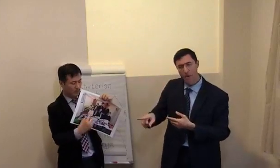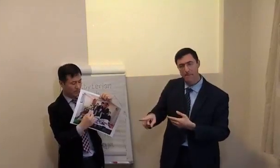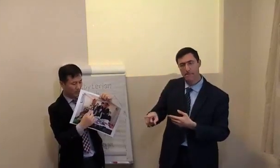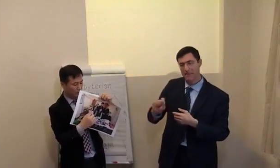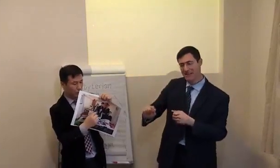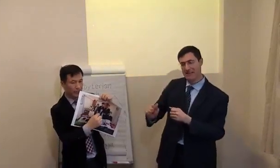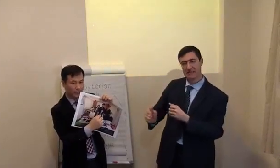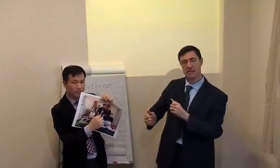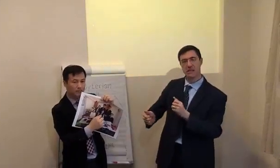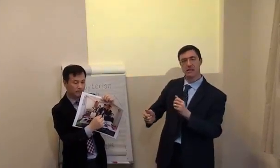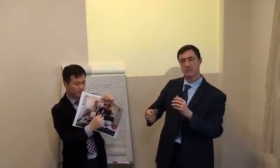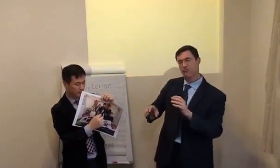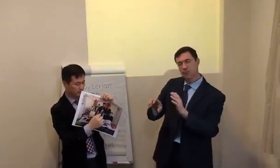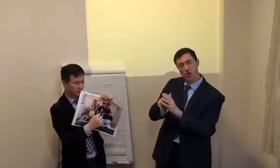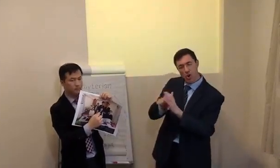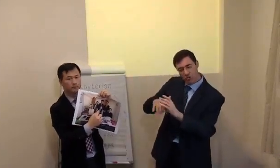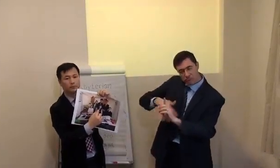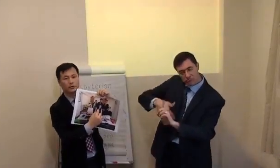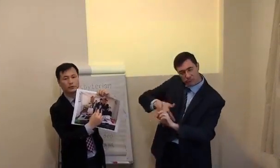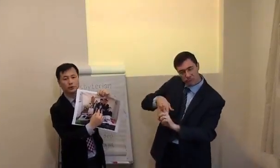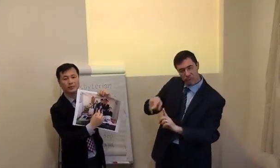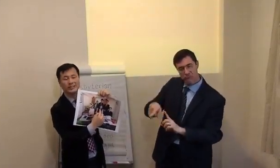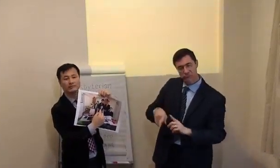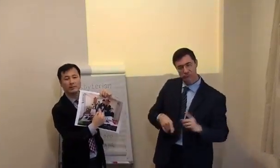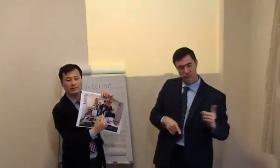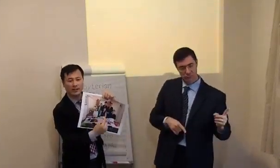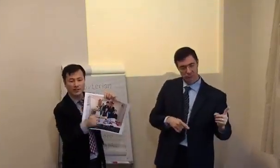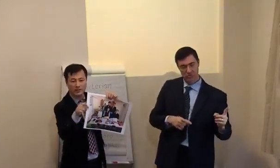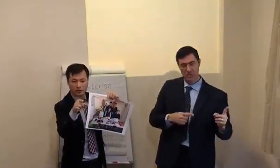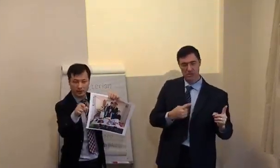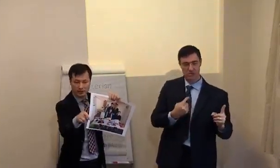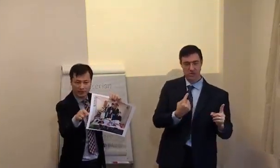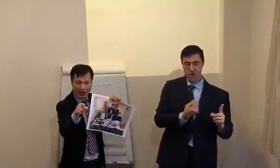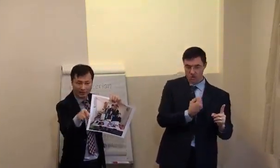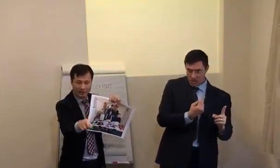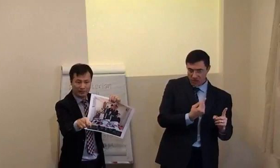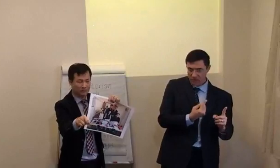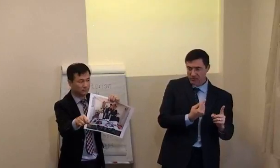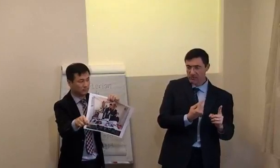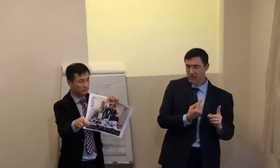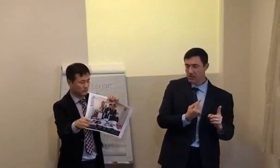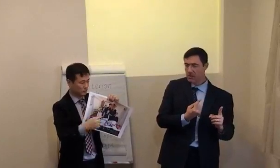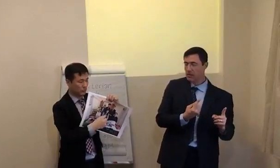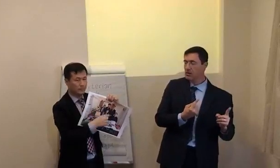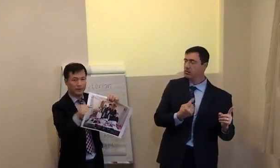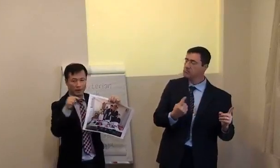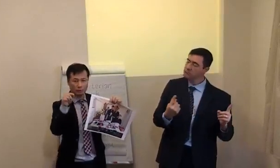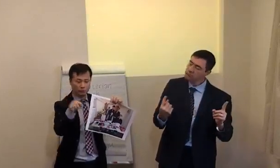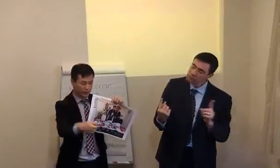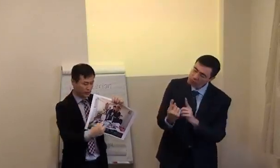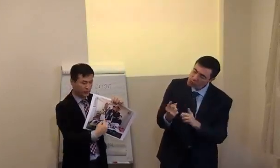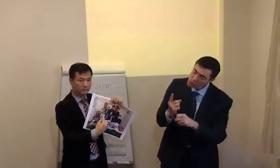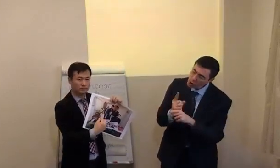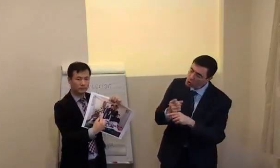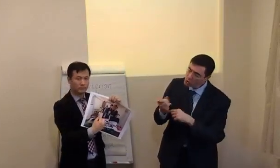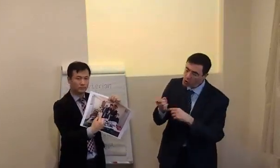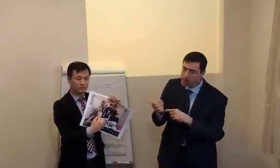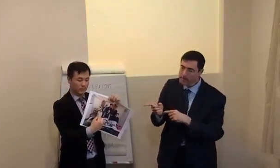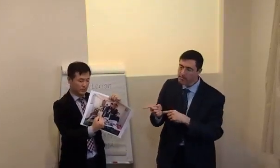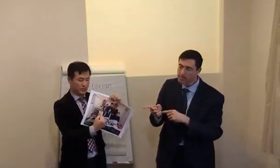He approached him. Soon he recognized she is heretic. So he began to preach her. She